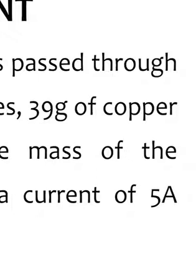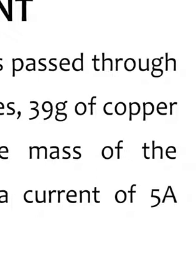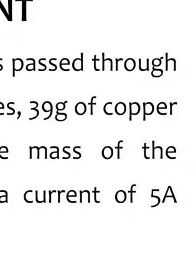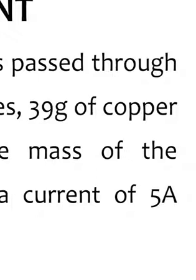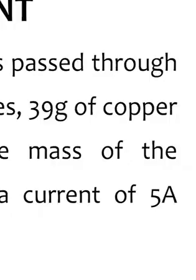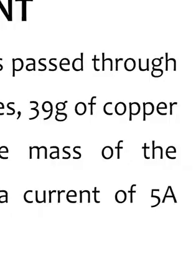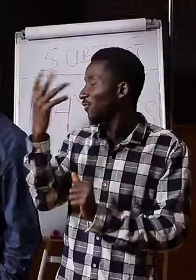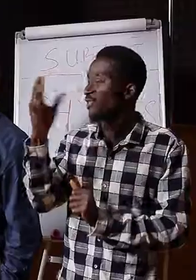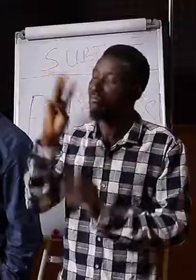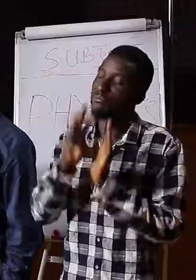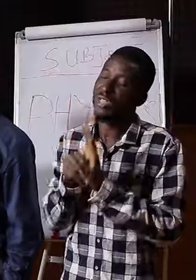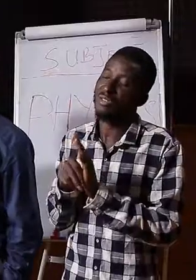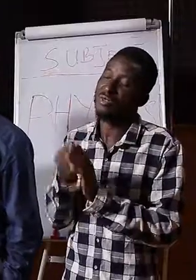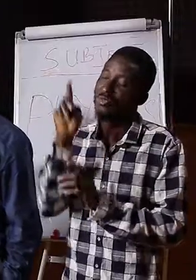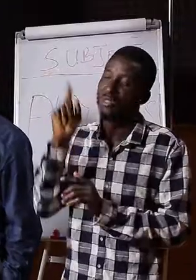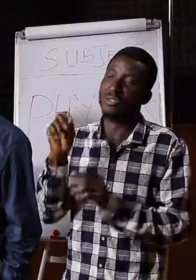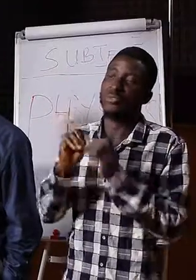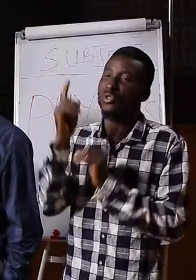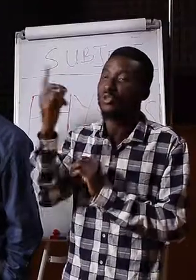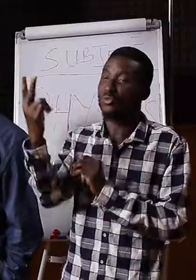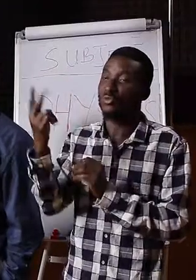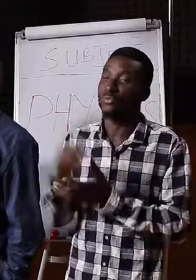5 minutes. Question 2.